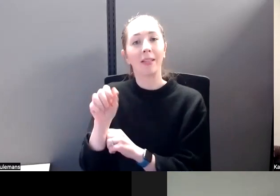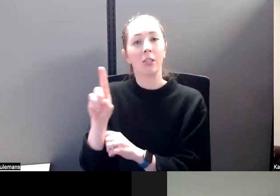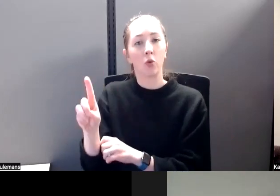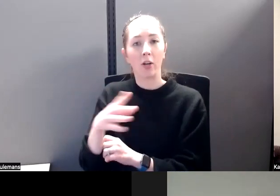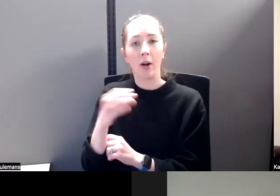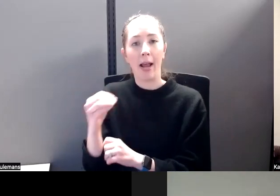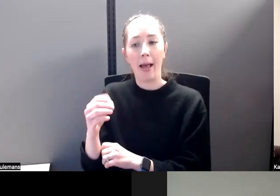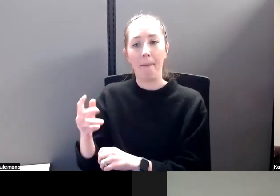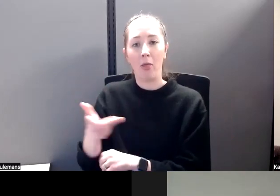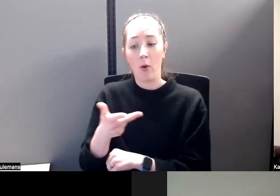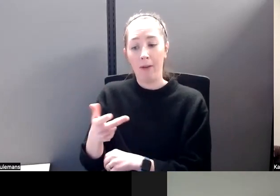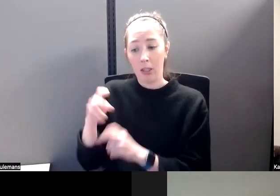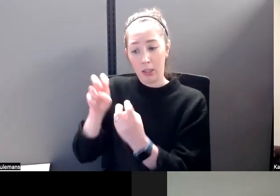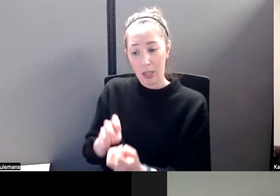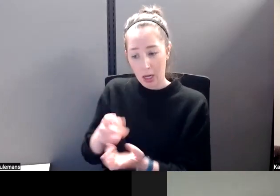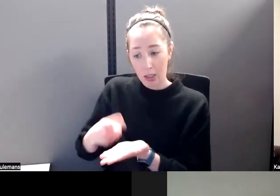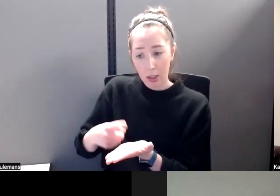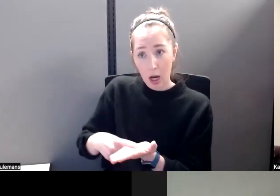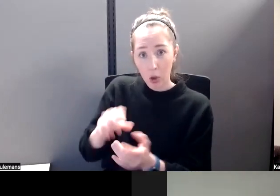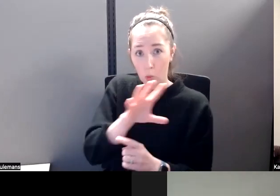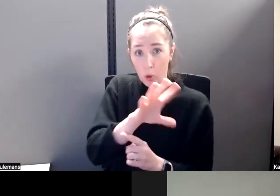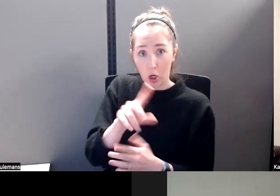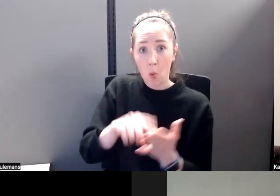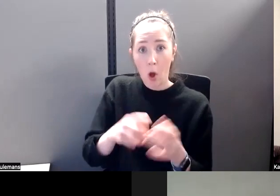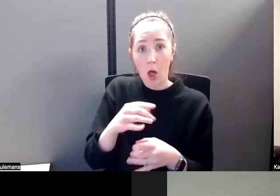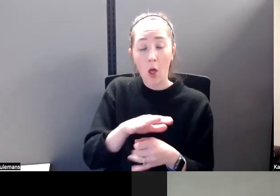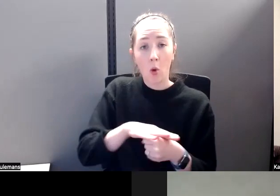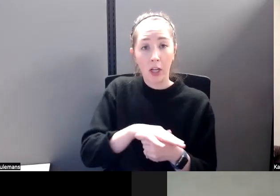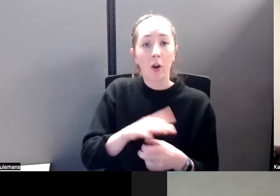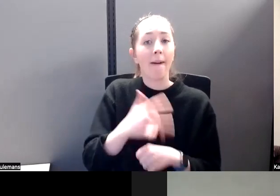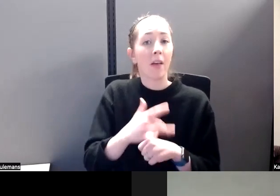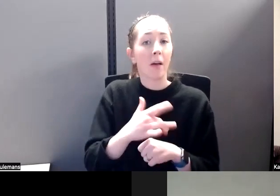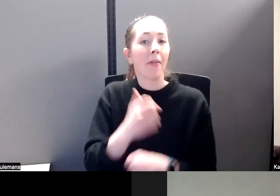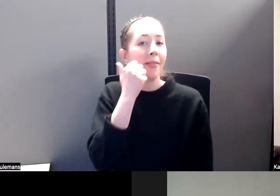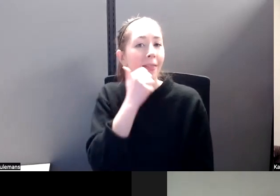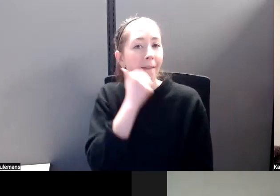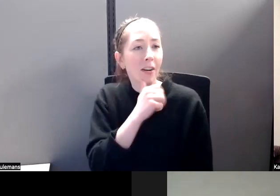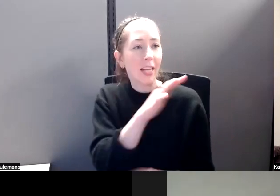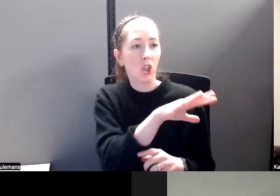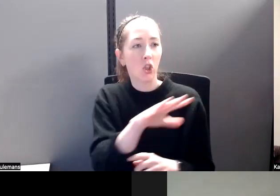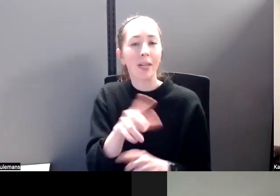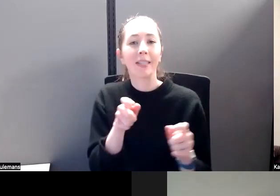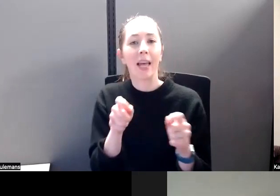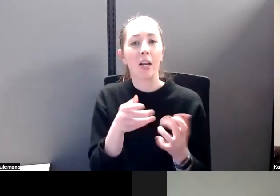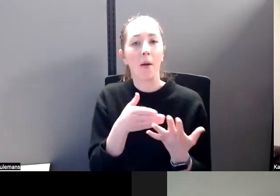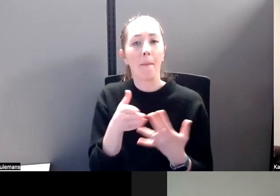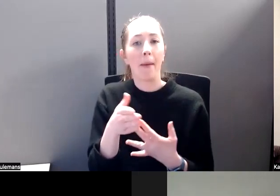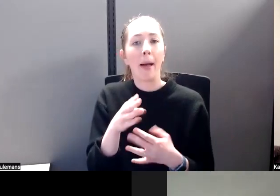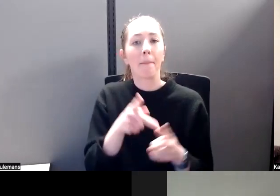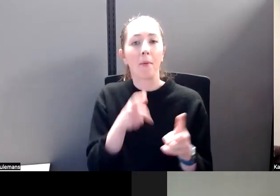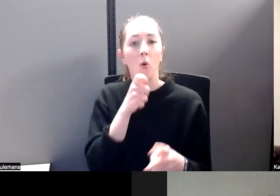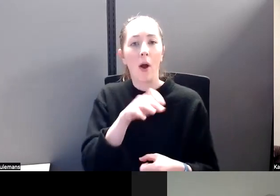me. So we would sit together and be like, we're shooting this. This is what locations are available. Like, the day-to-day shooting is really handled by people on the